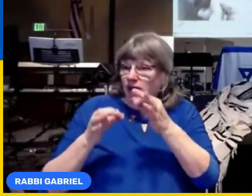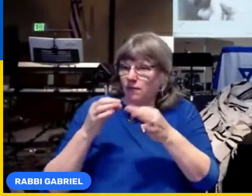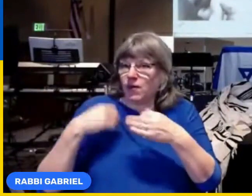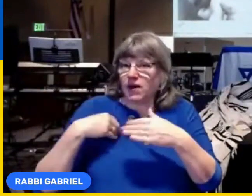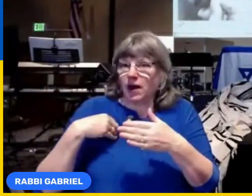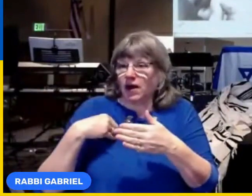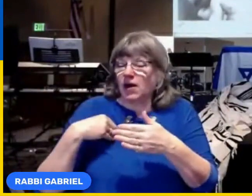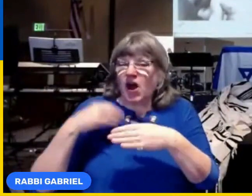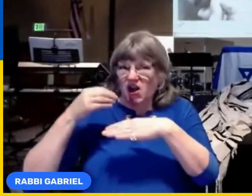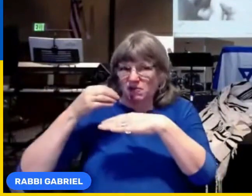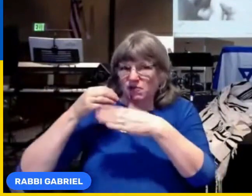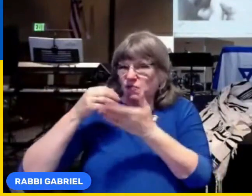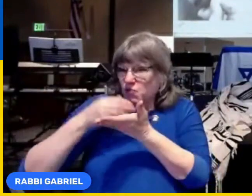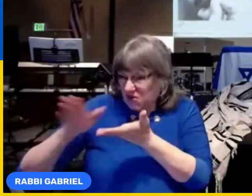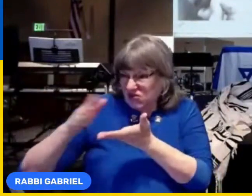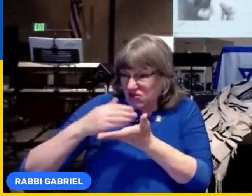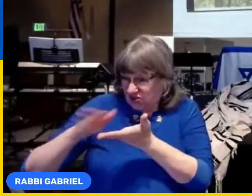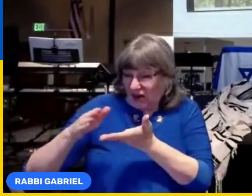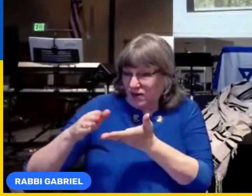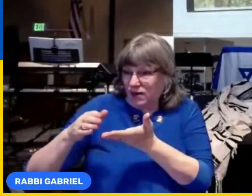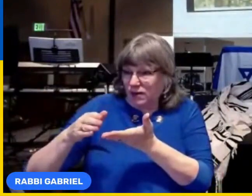dead.